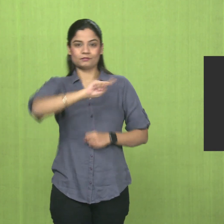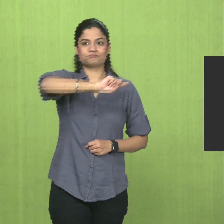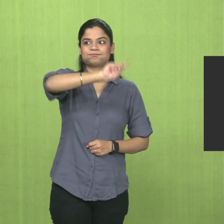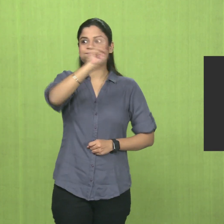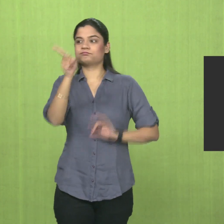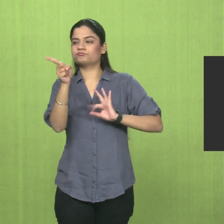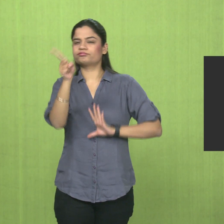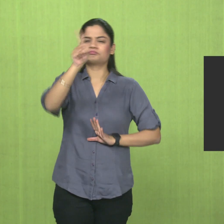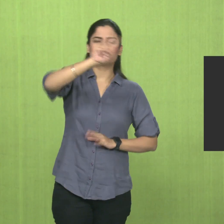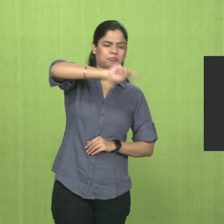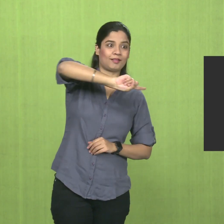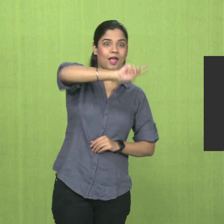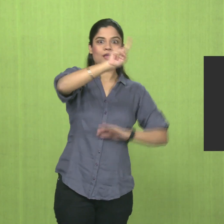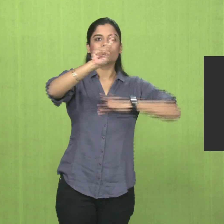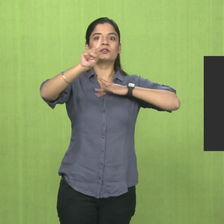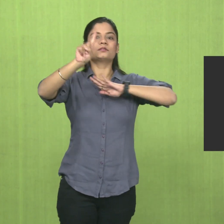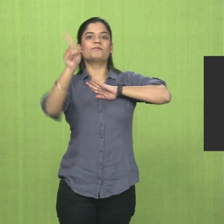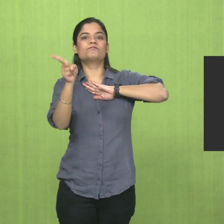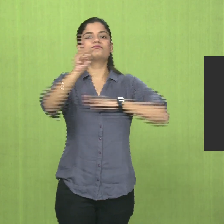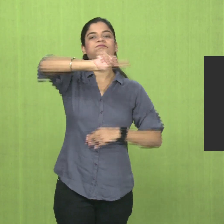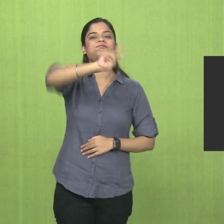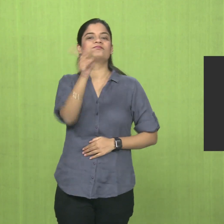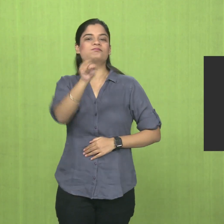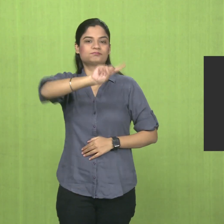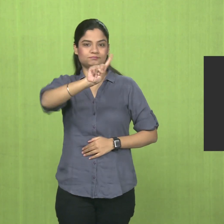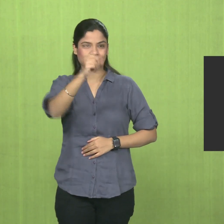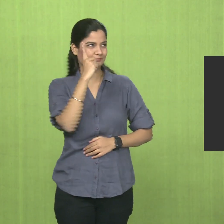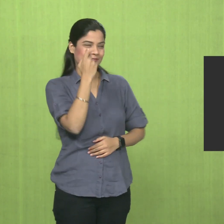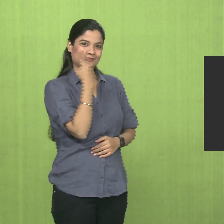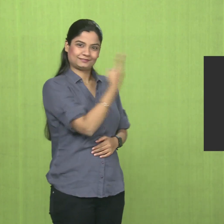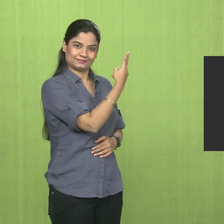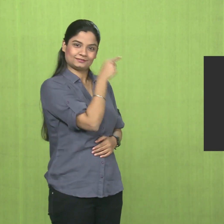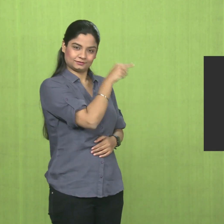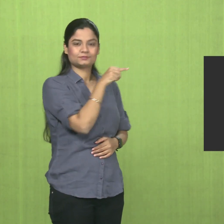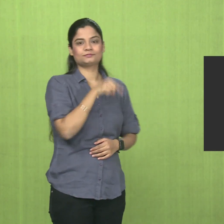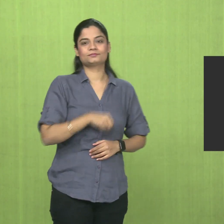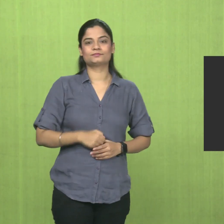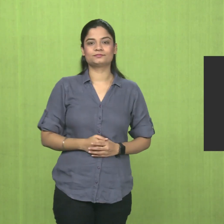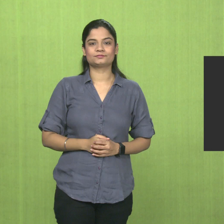different colors represent the satisfaction level. So, the most satisfied area.